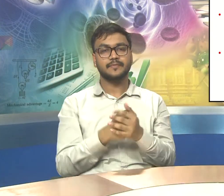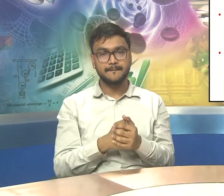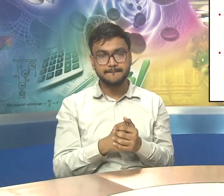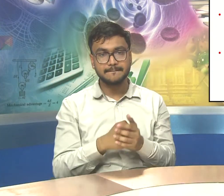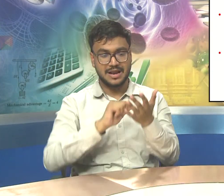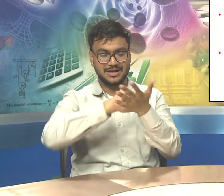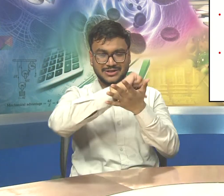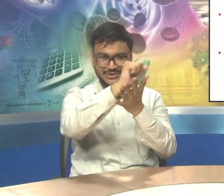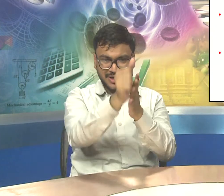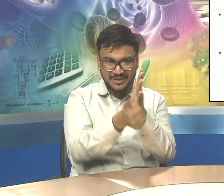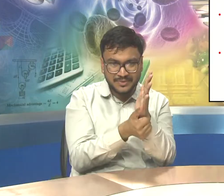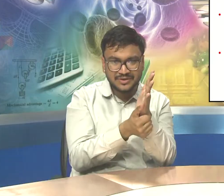the women.